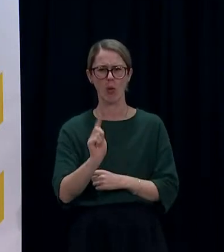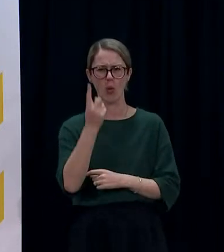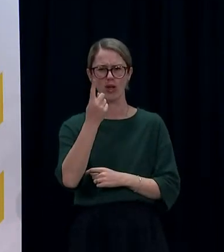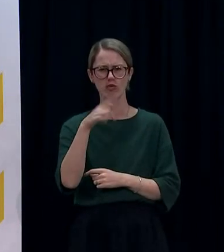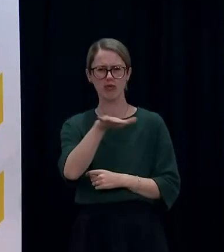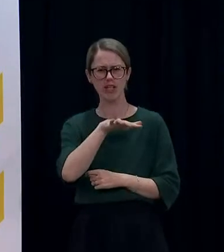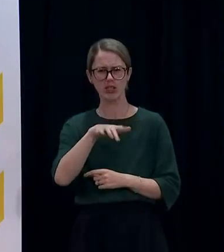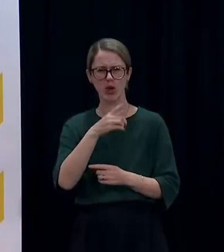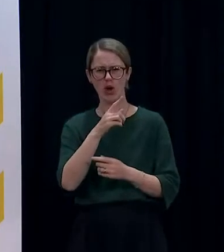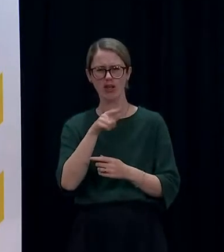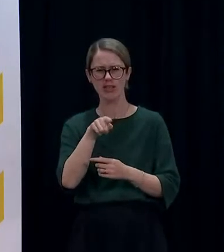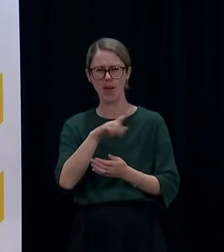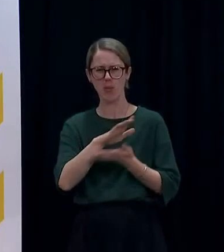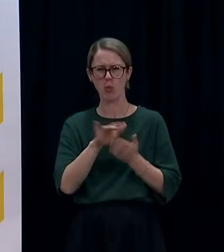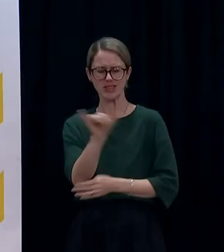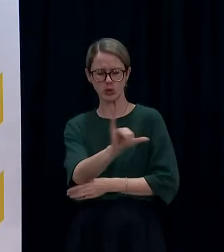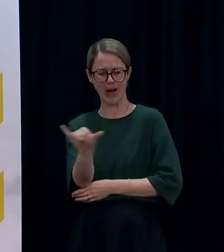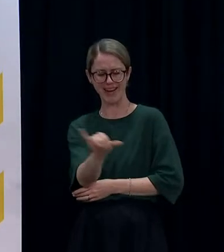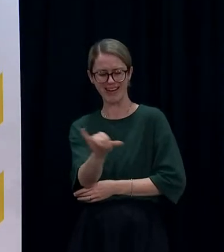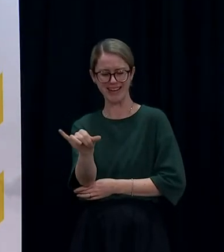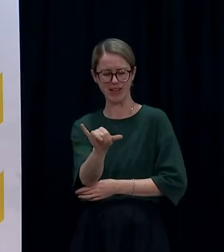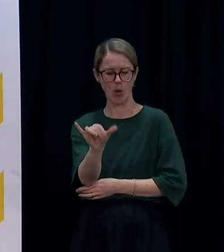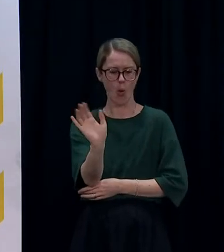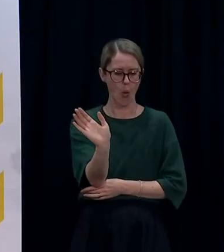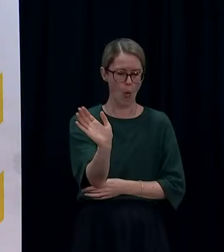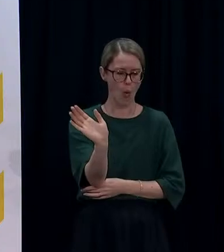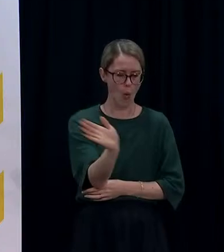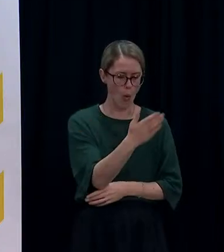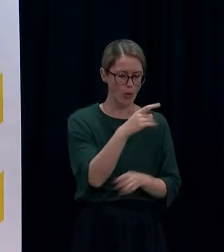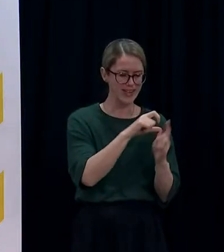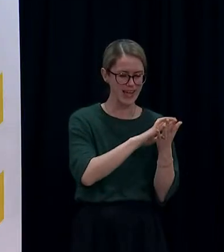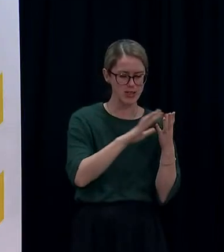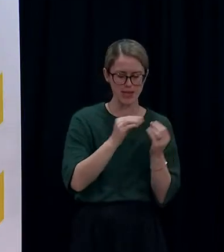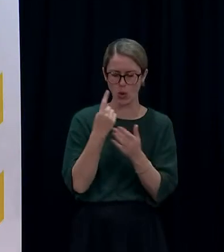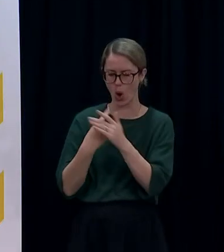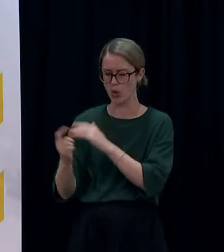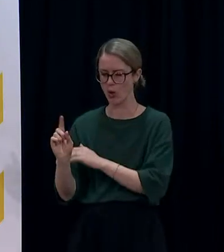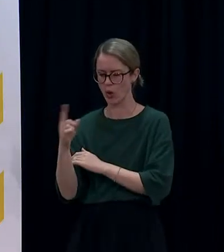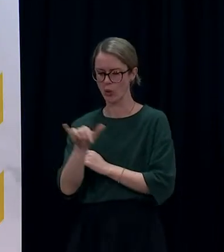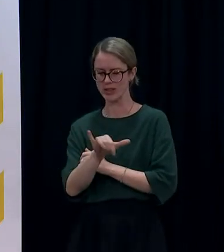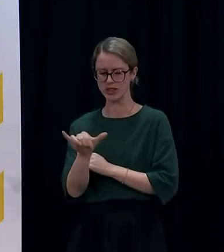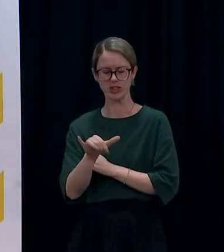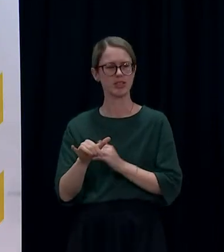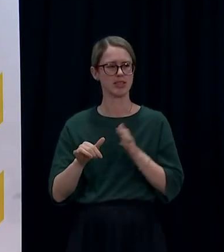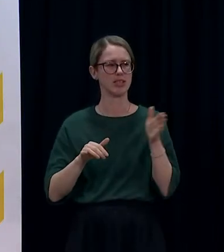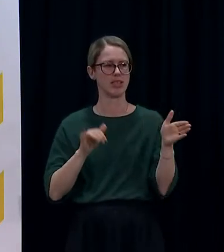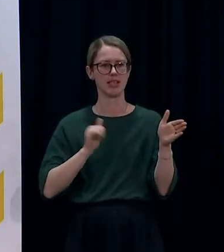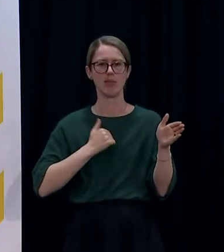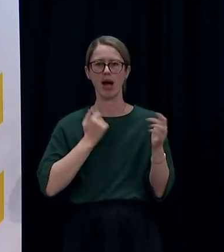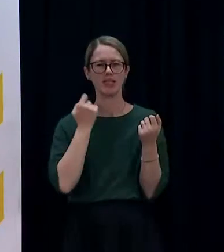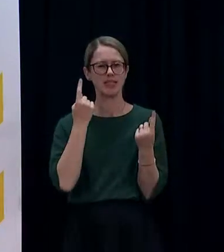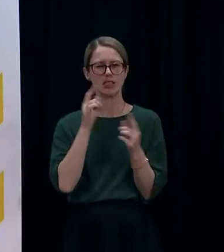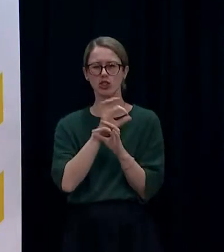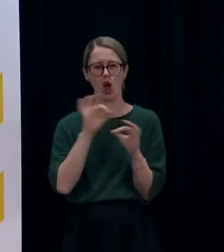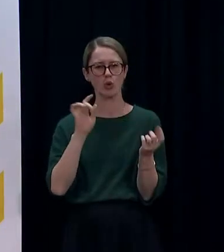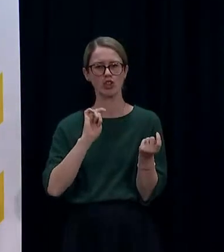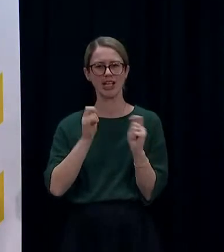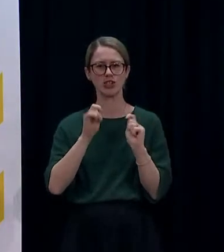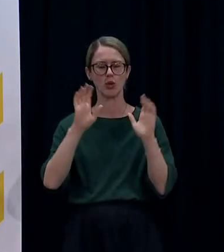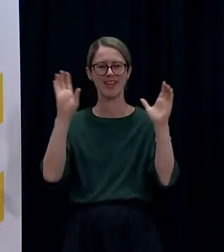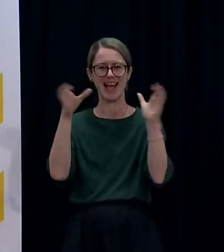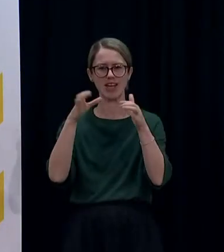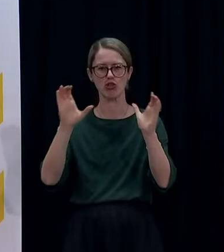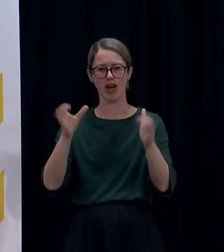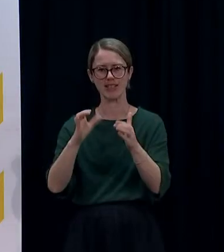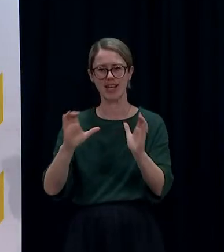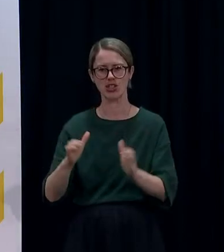still refer to all Auckland DHBs, or is that now just the Auckland DHB? Yes, my understanding is there's been no change to the categorisation